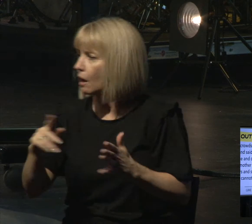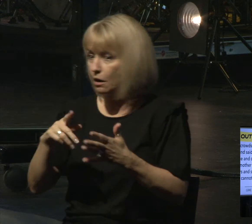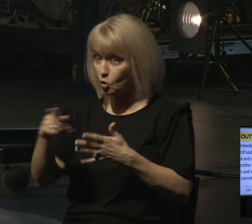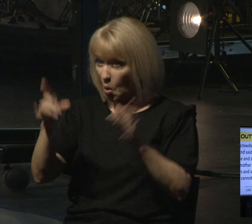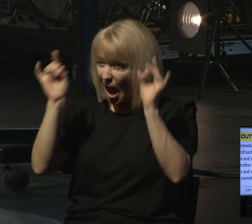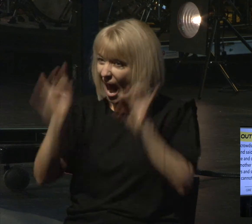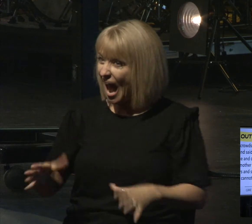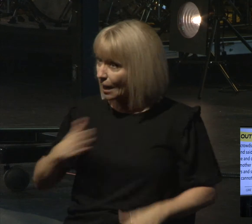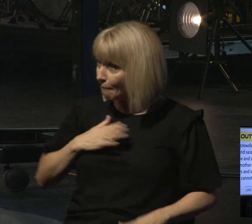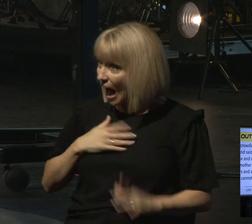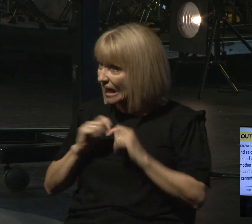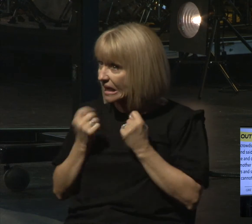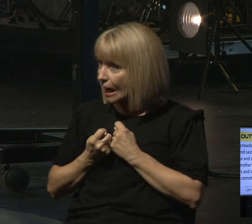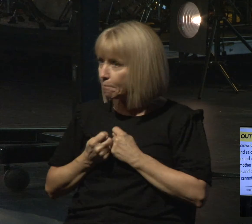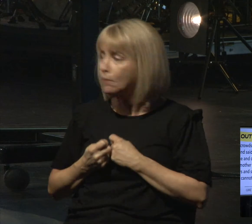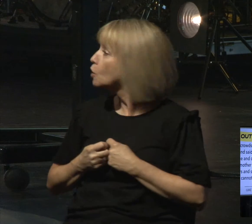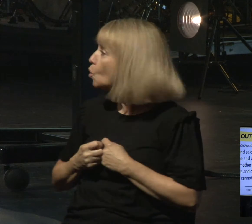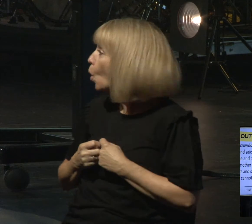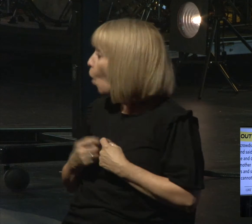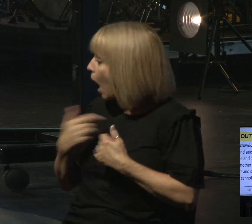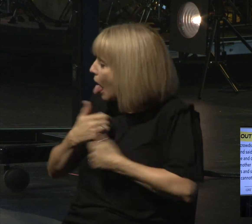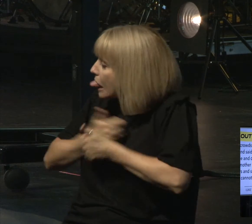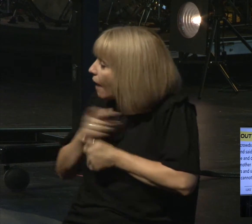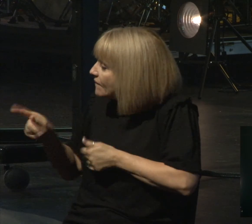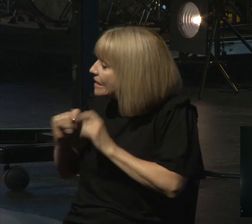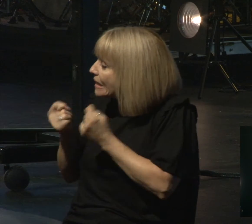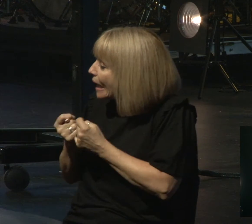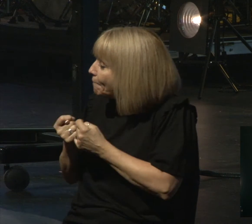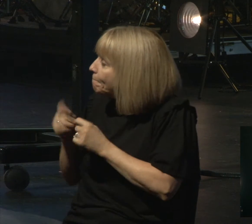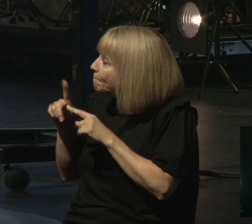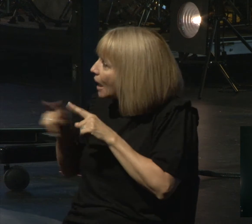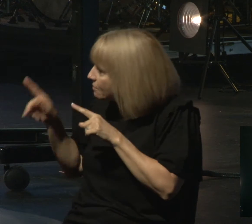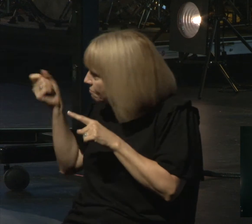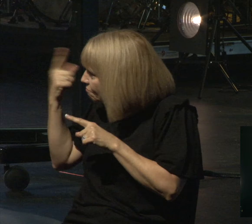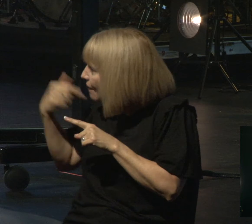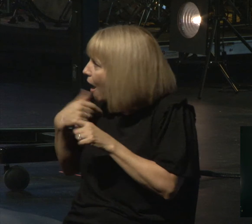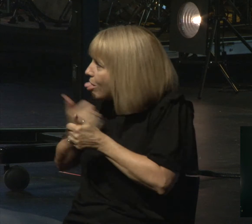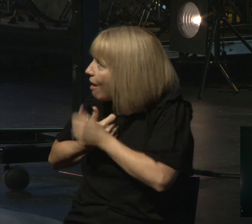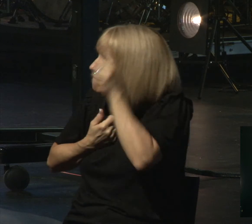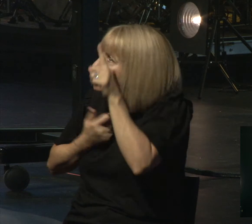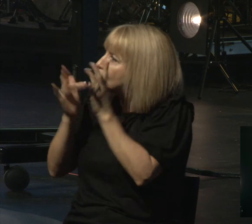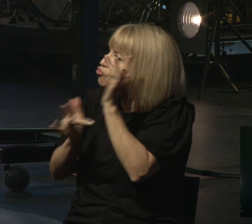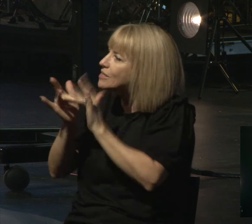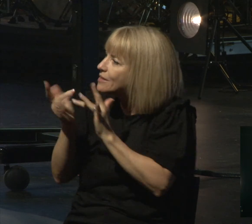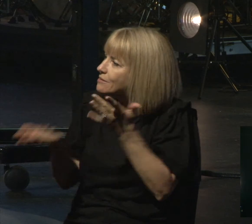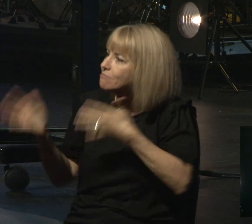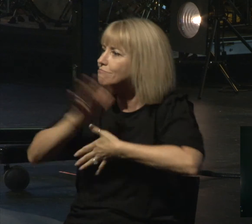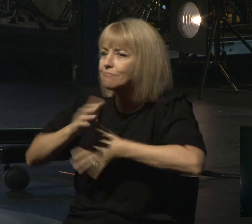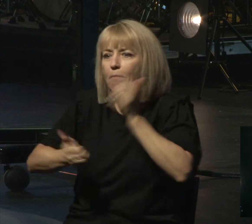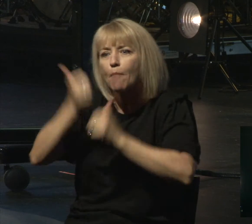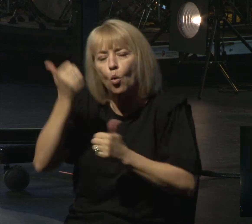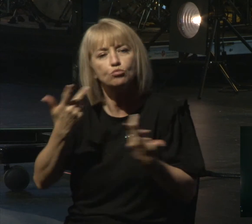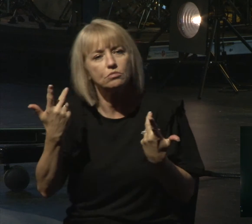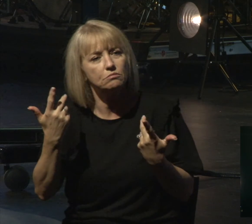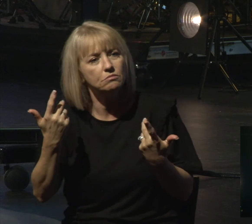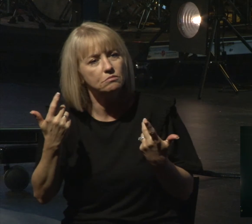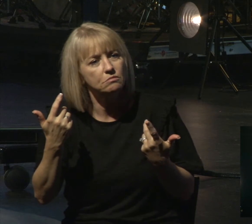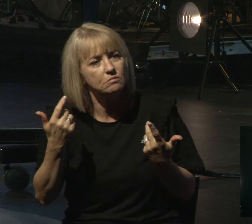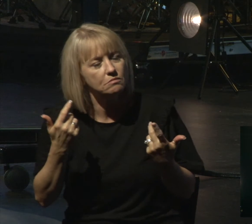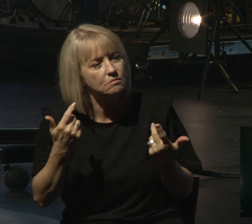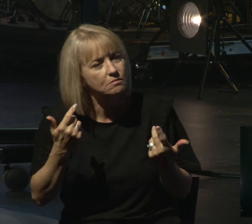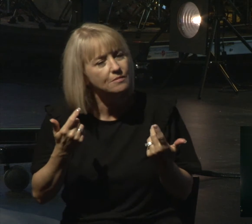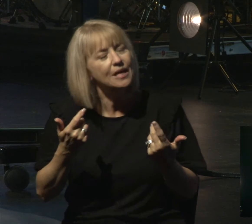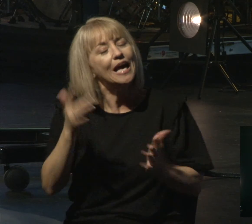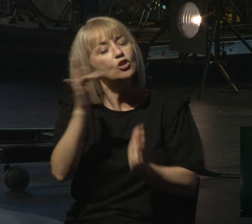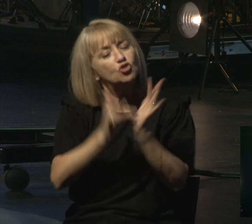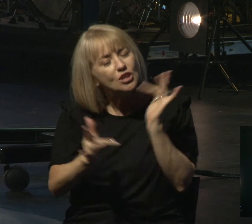team? No, maybe you love the team, but you just love Jesus so much more. What Jesus is asking us to